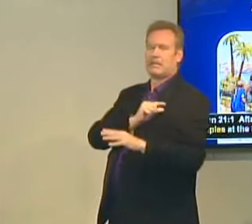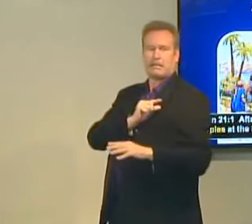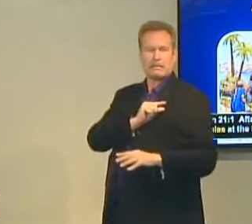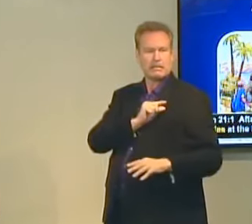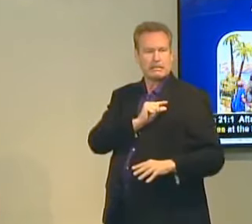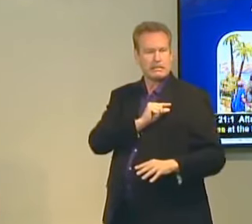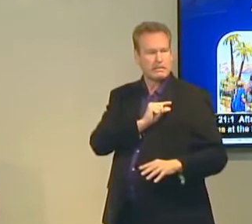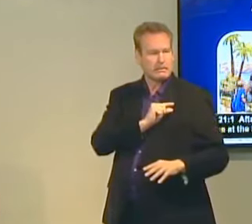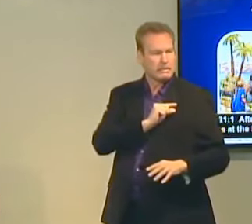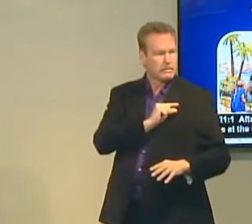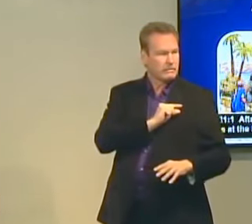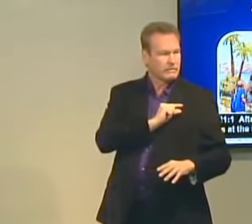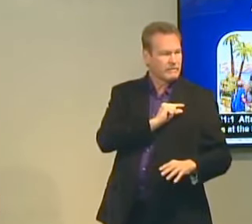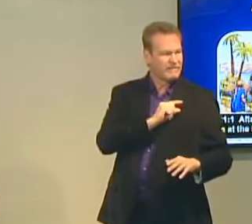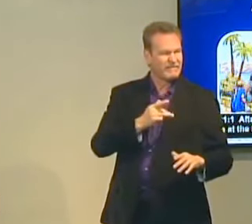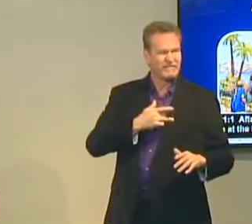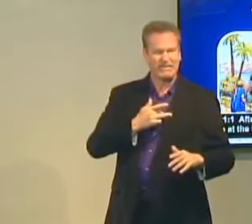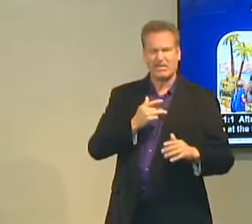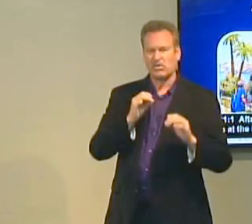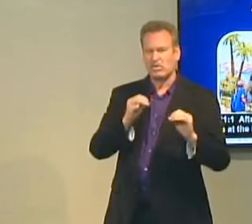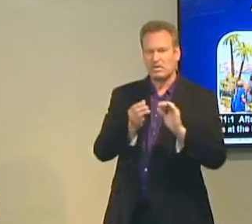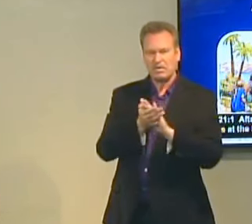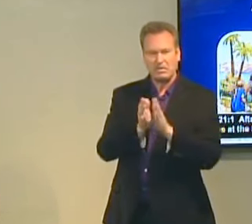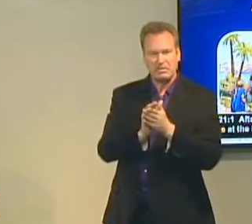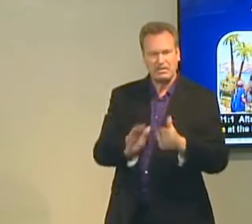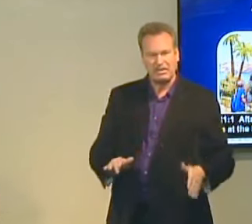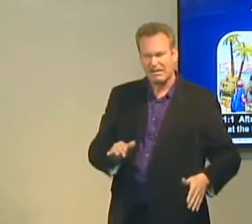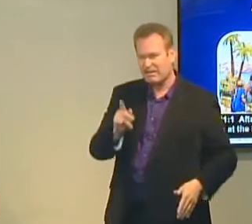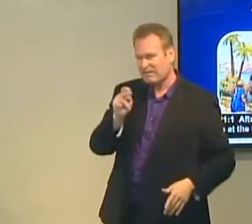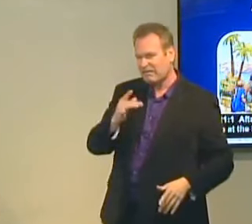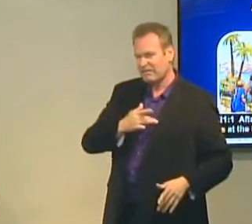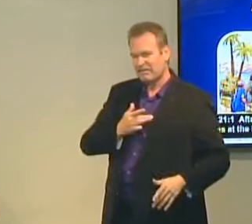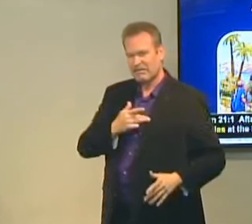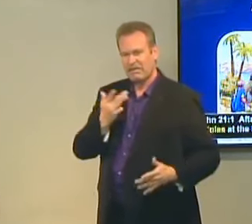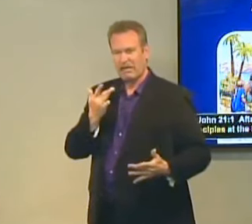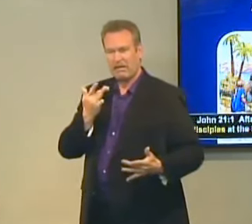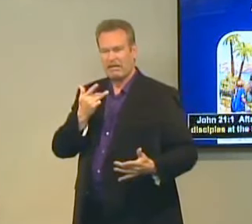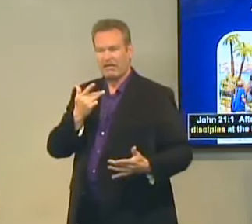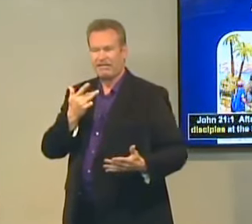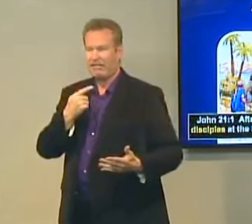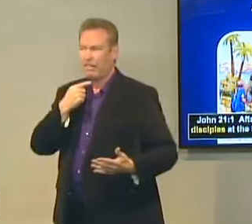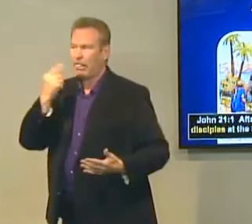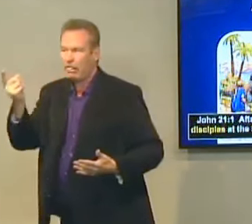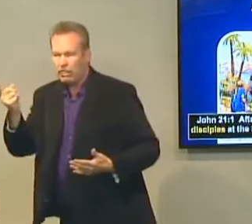Imagine how. He must. Have held back. Being guilty. He had no peace in his heart.